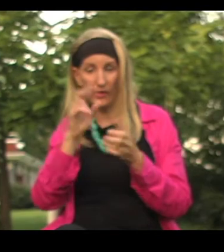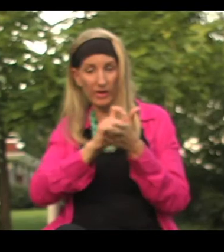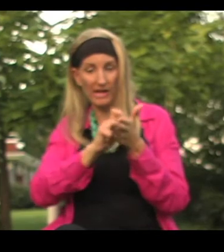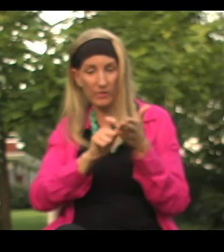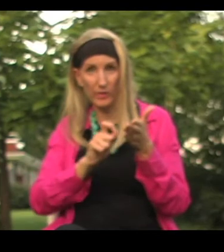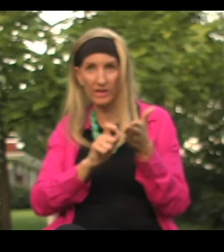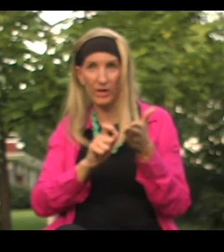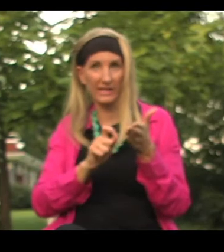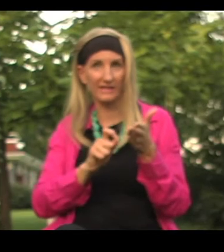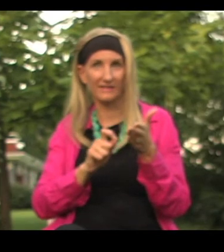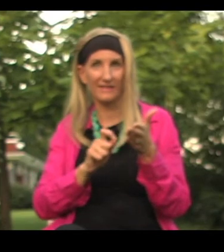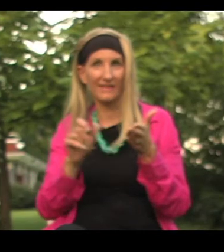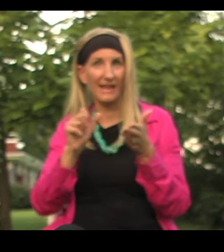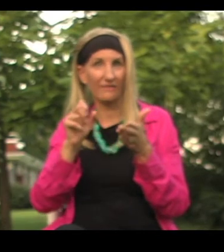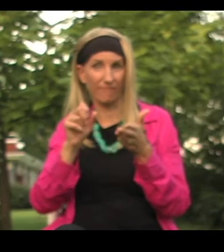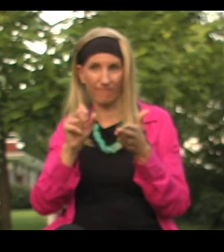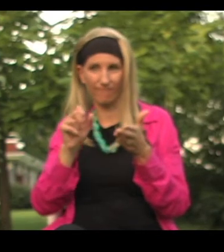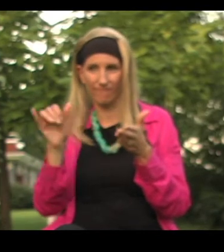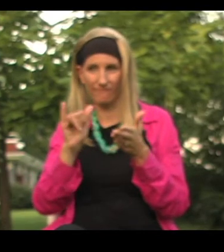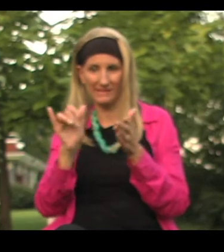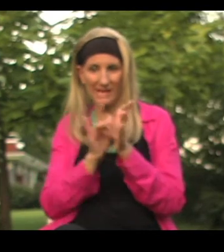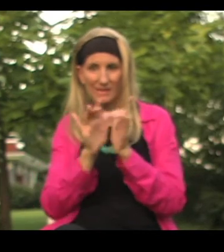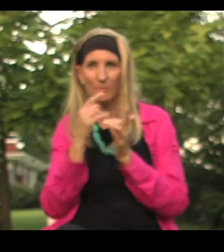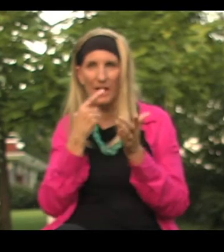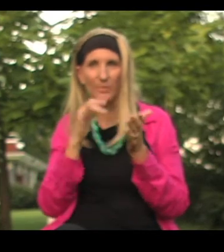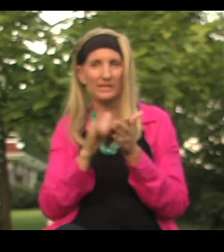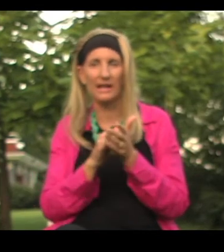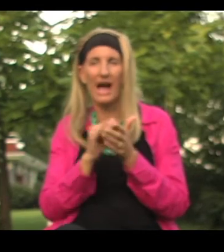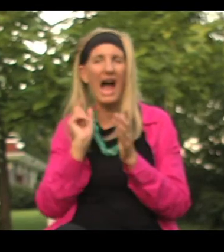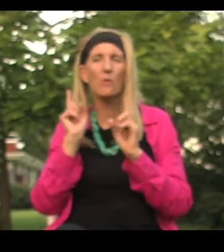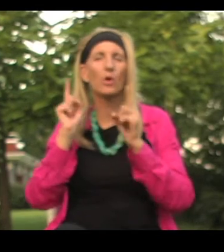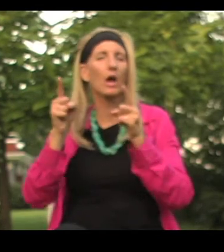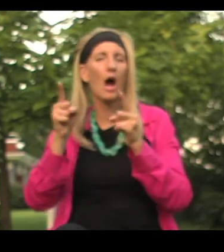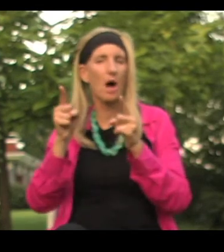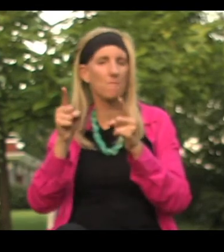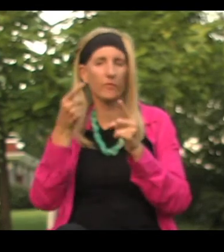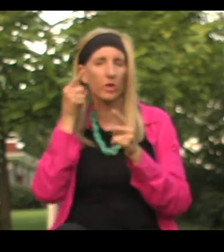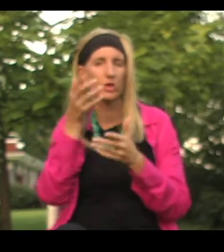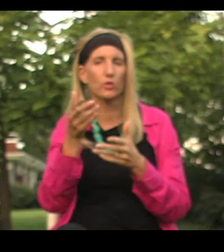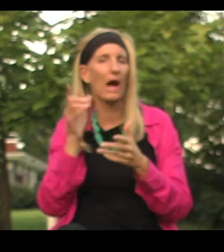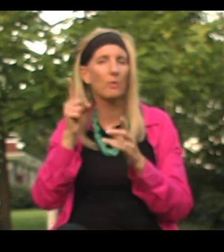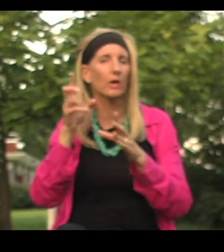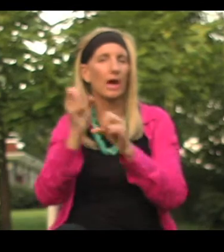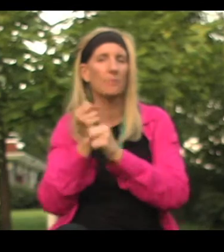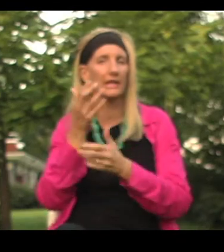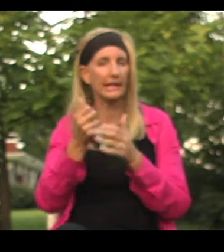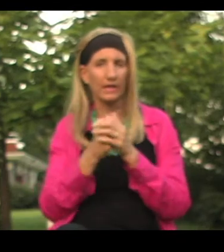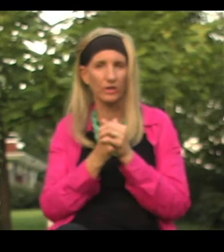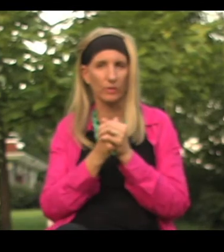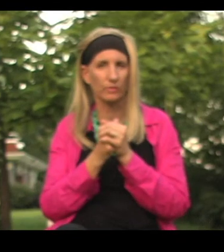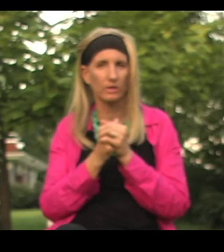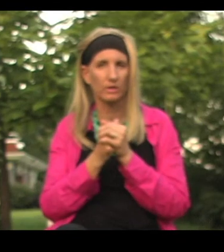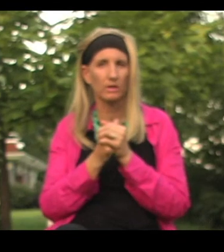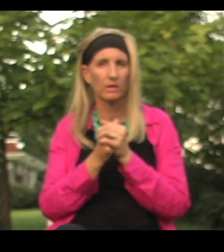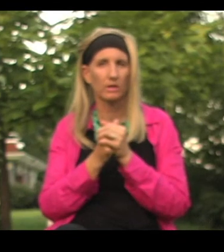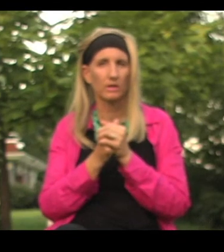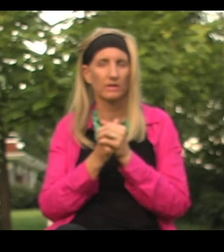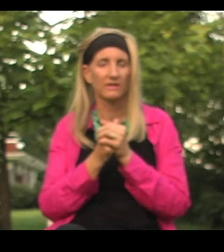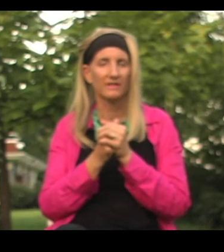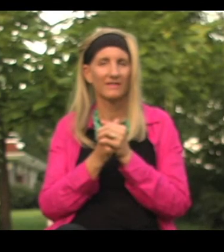and I'd written on it, like same as the Bible said, I will come for you. I will come and get you.